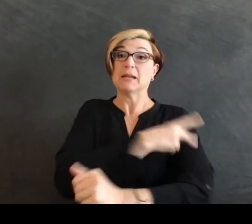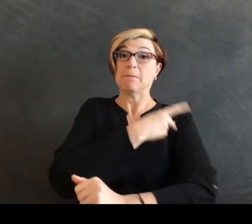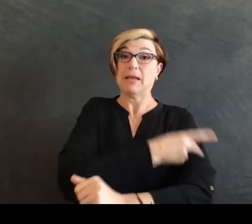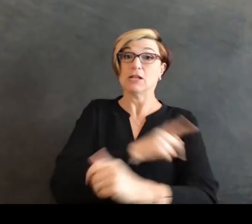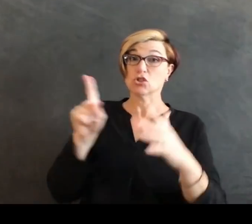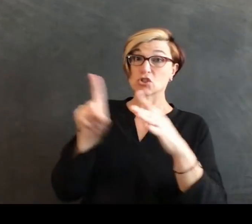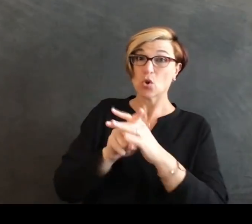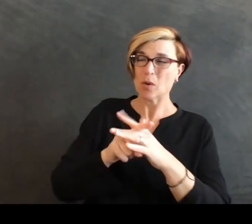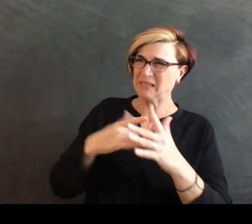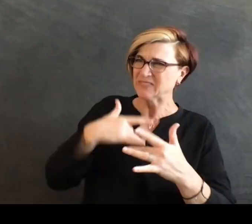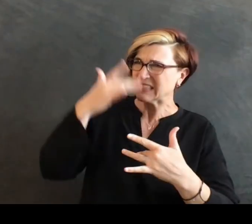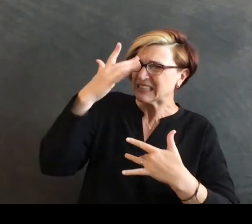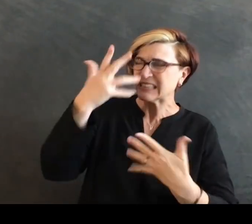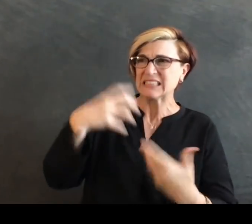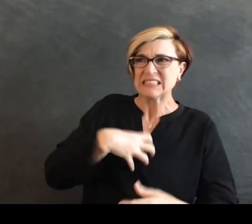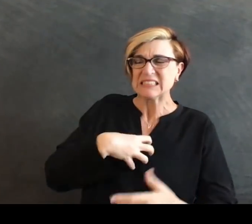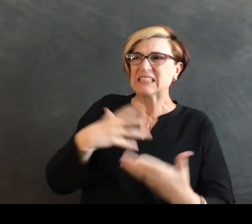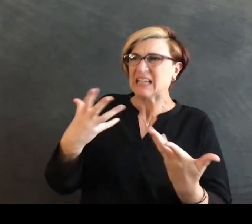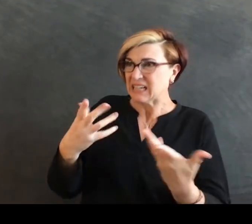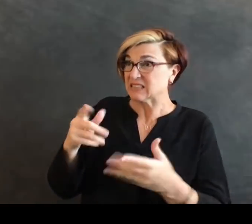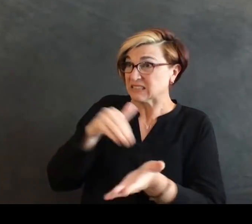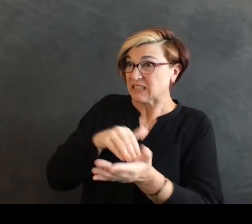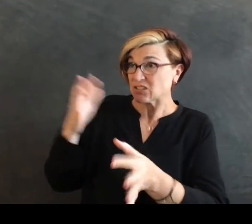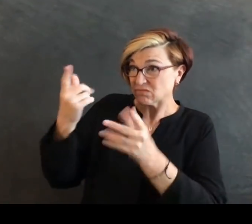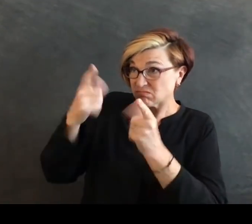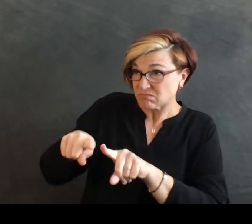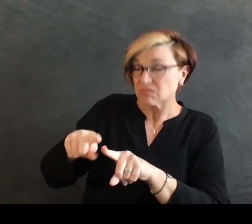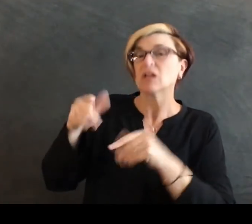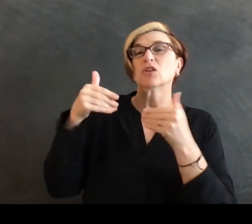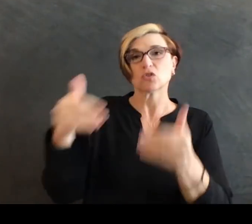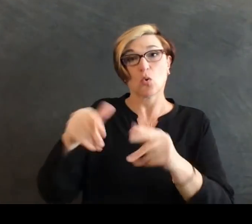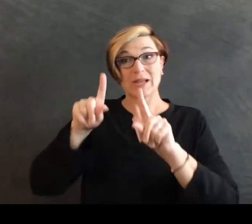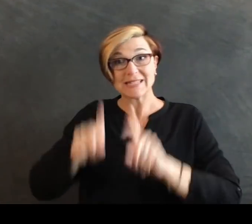minutes. And then, of course, an appropriate plan of treatment can be given.